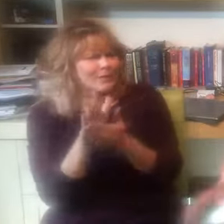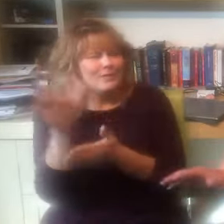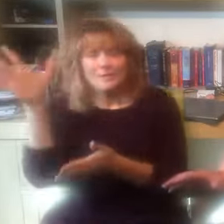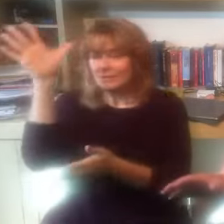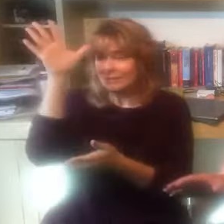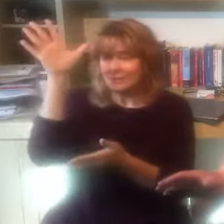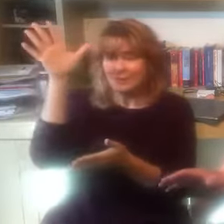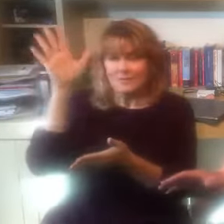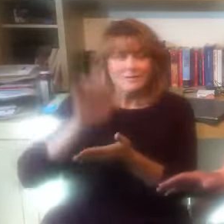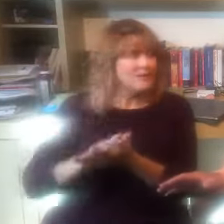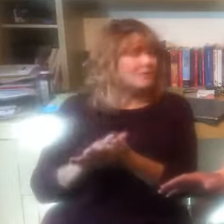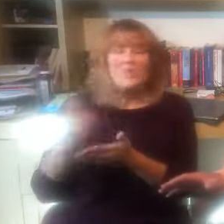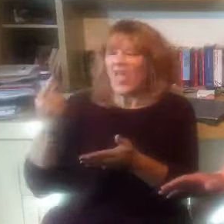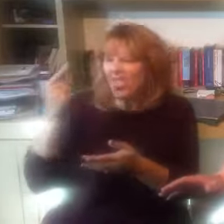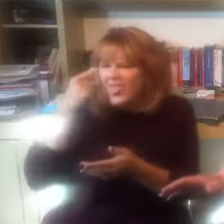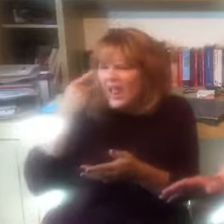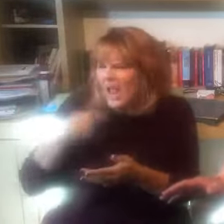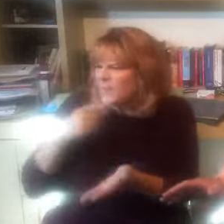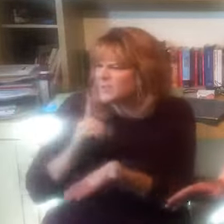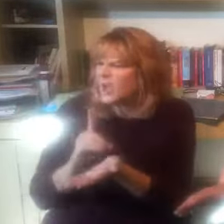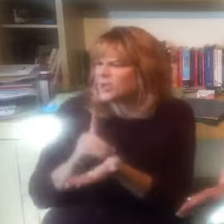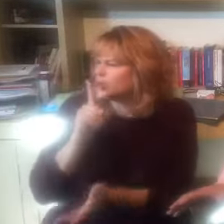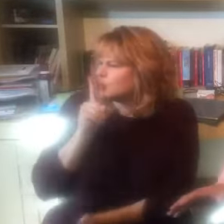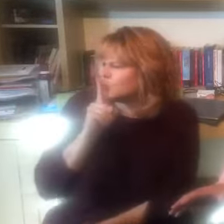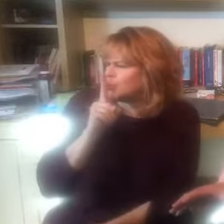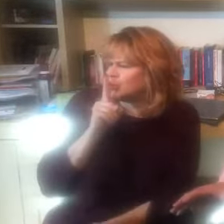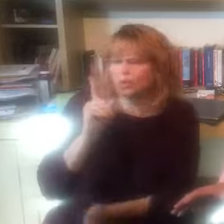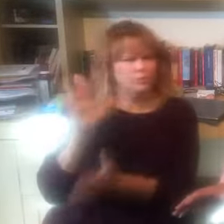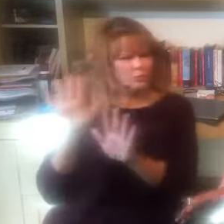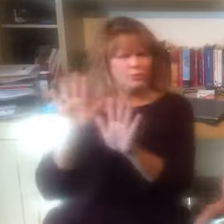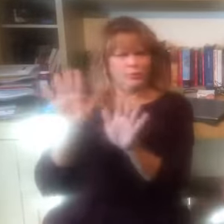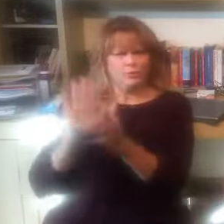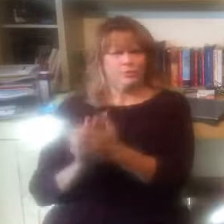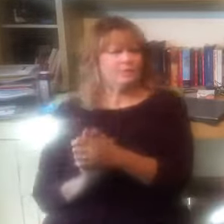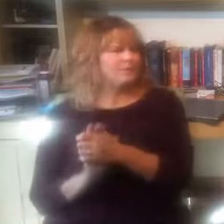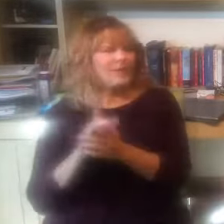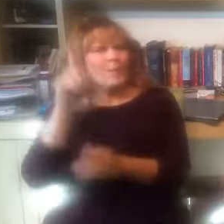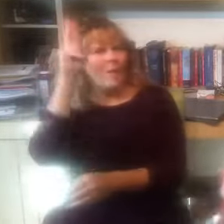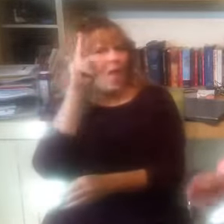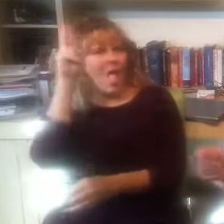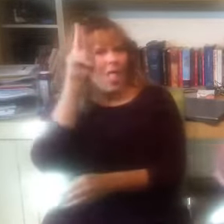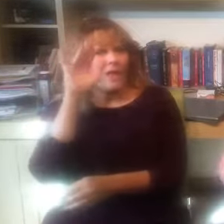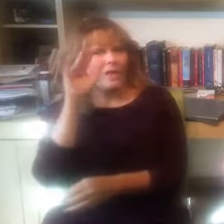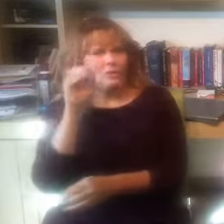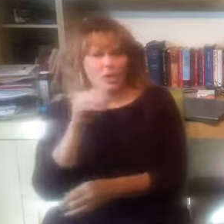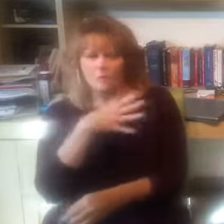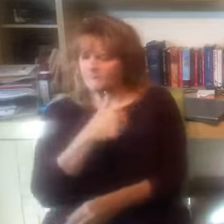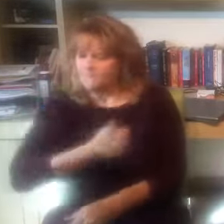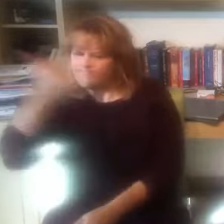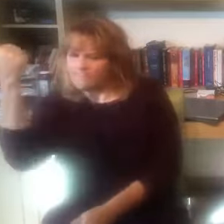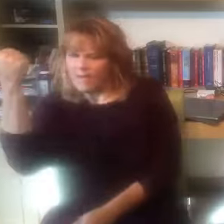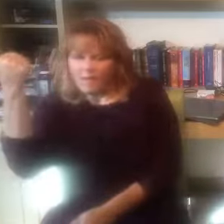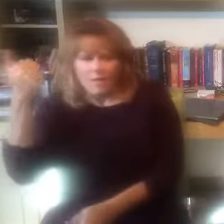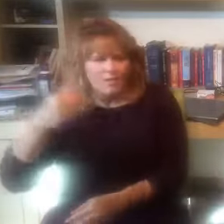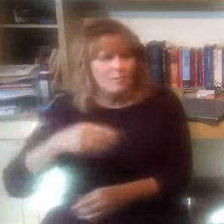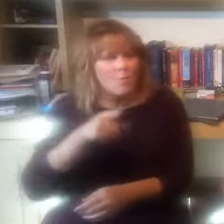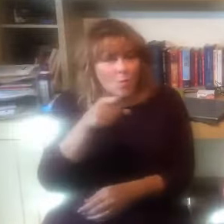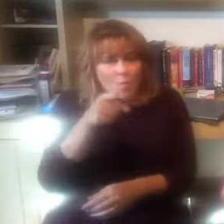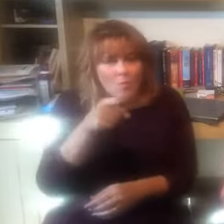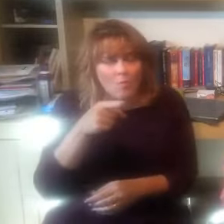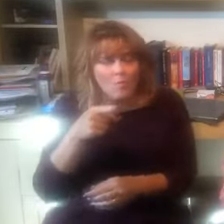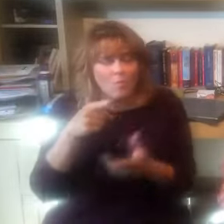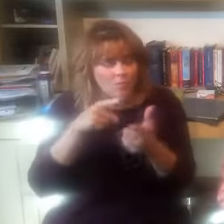goes, "They think I'm a doctor. So don't blow it." And my Uncle Joe went, "You either get out of here right now